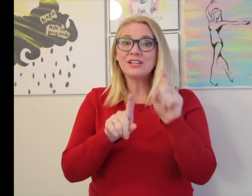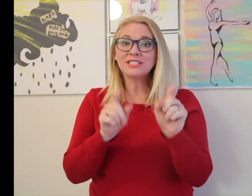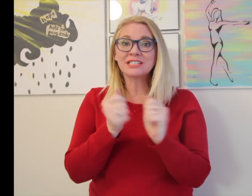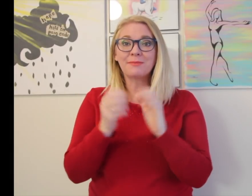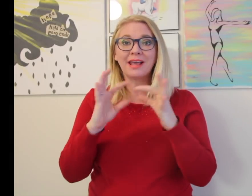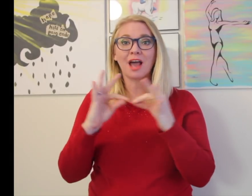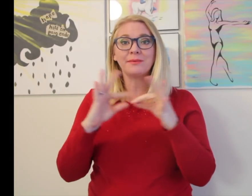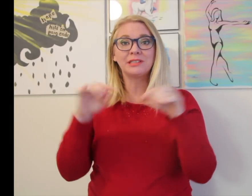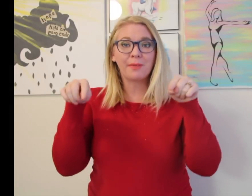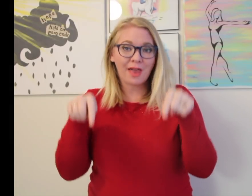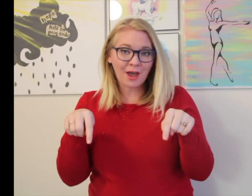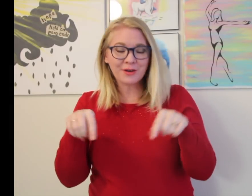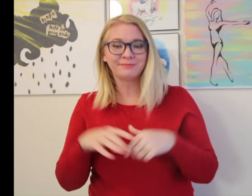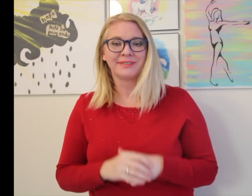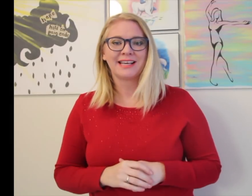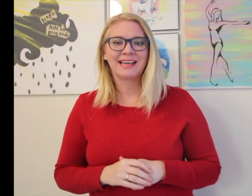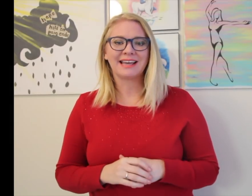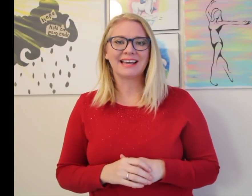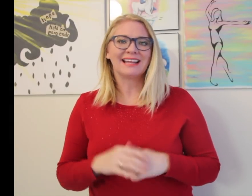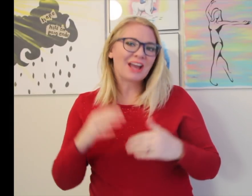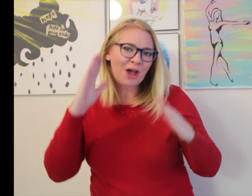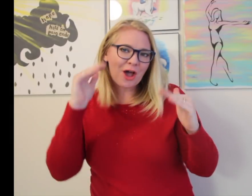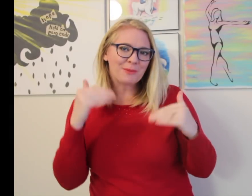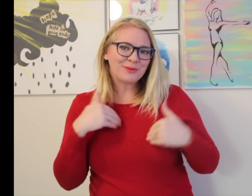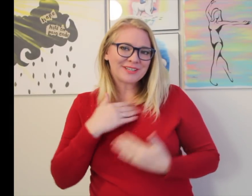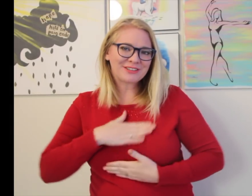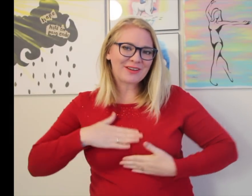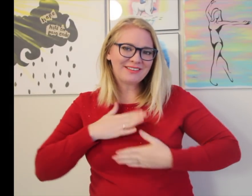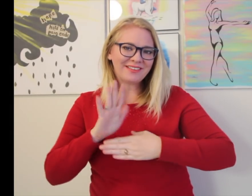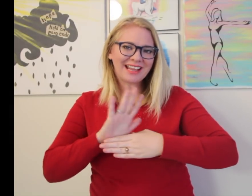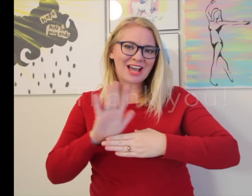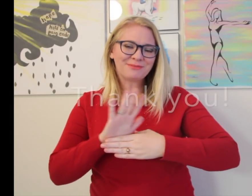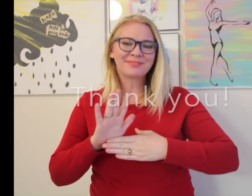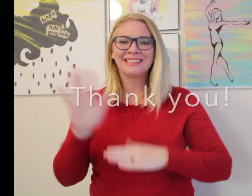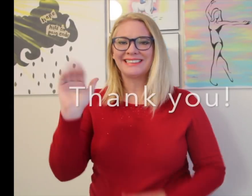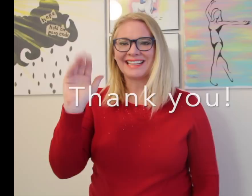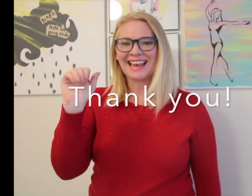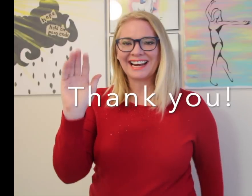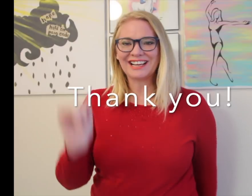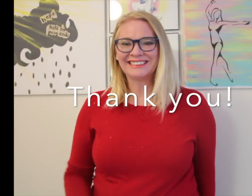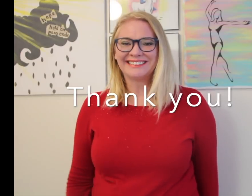questions, make comments below, and hope you enjoy the video. See you later.